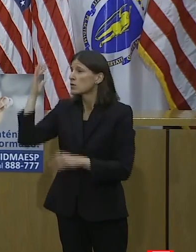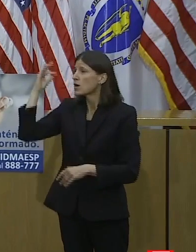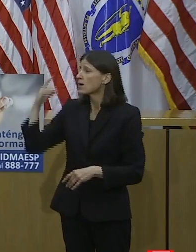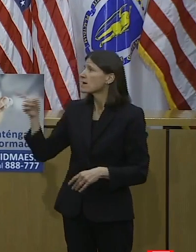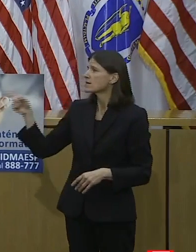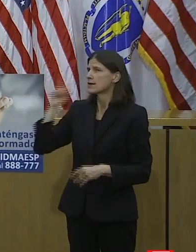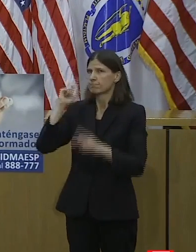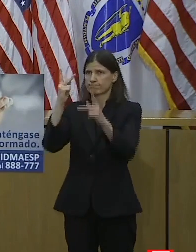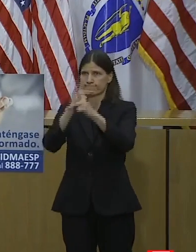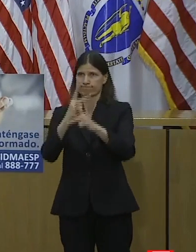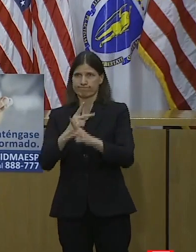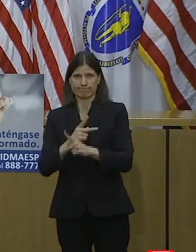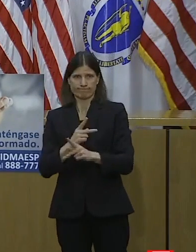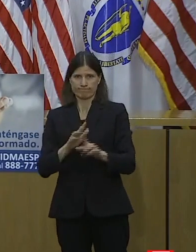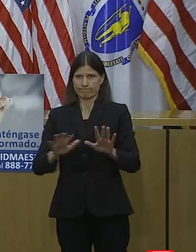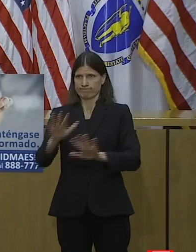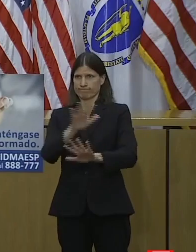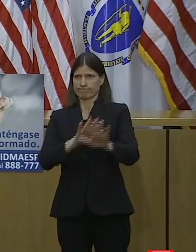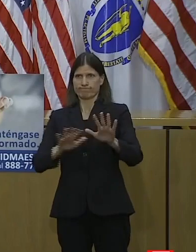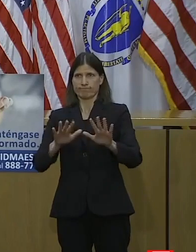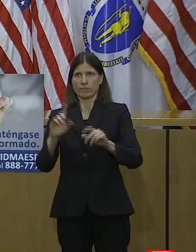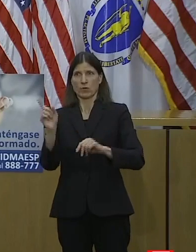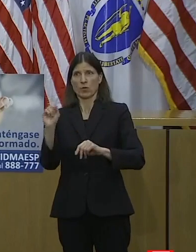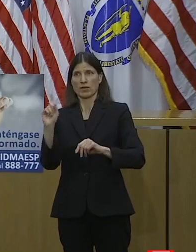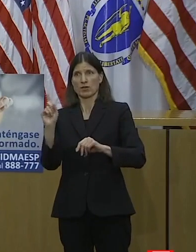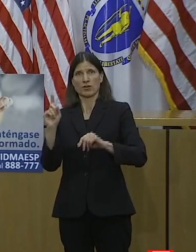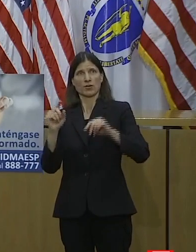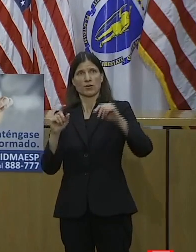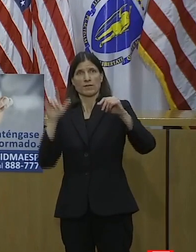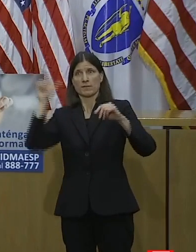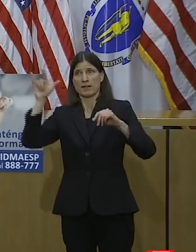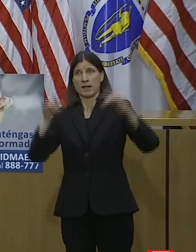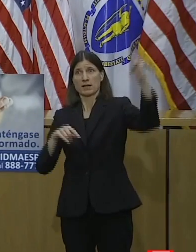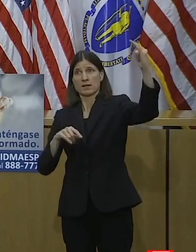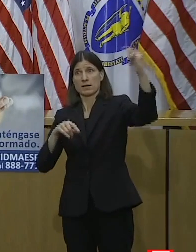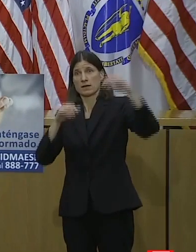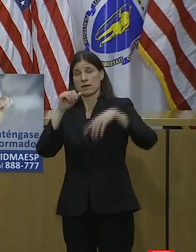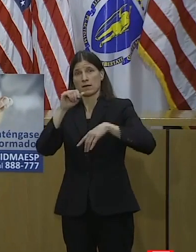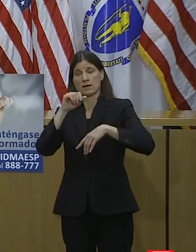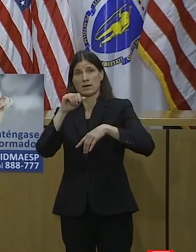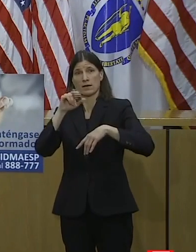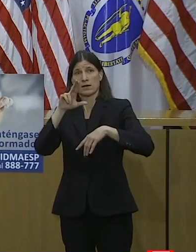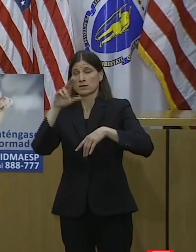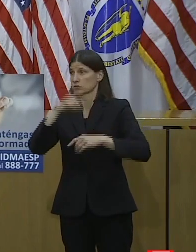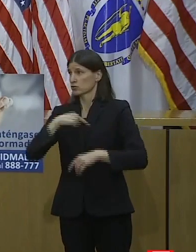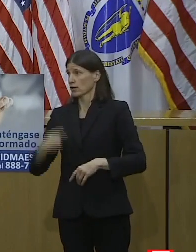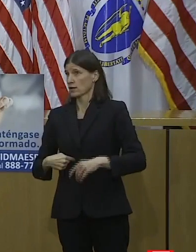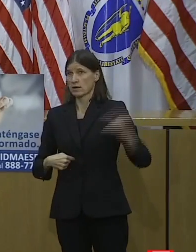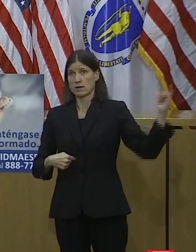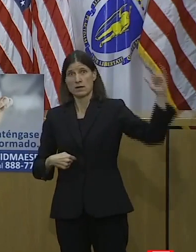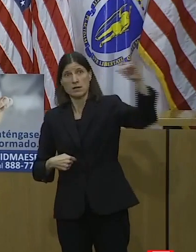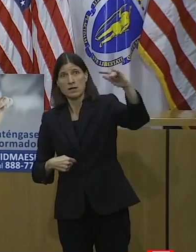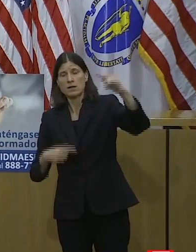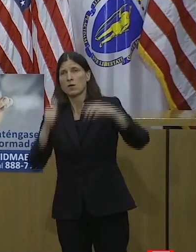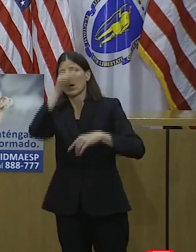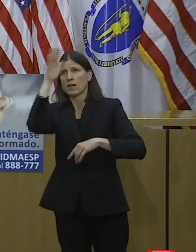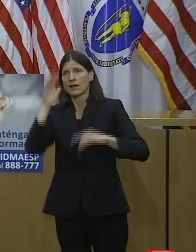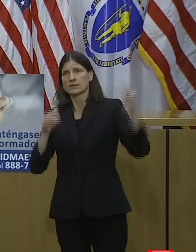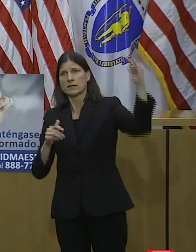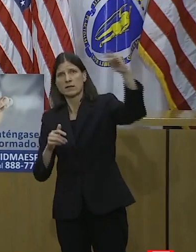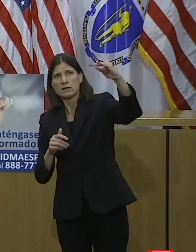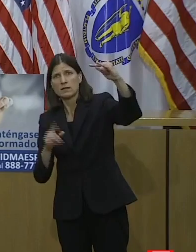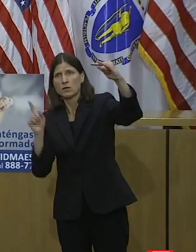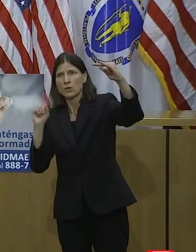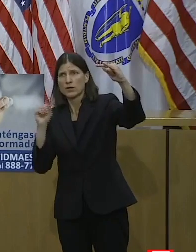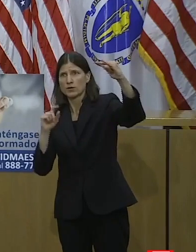the rules of engagement associated with getting out of the U.S. and into whatever country you're flying to, and then the rules of engagement associated with